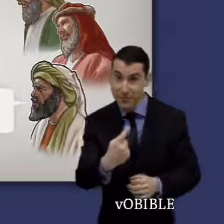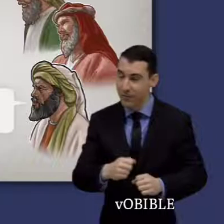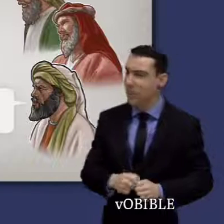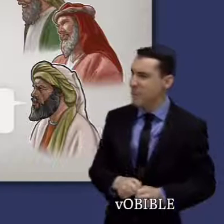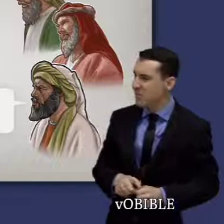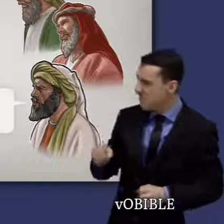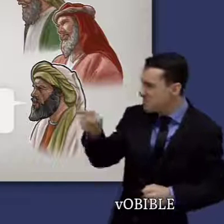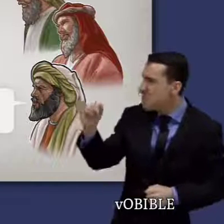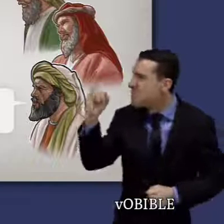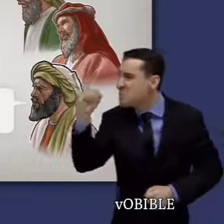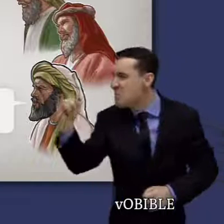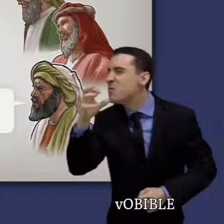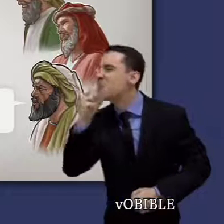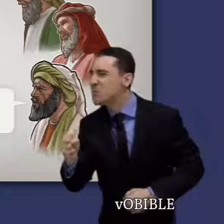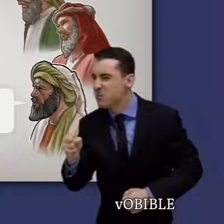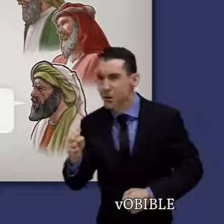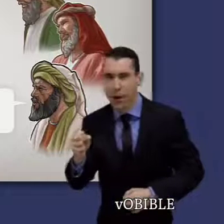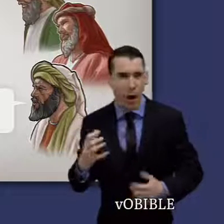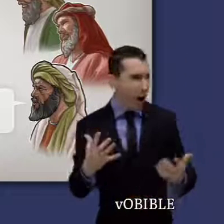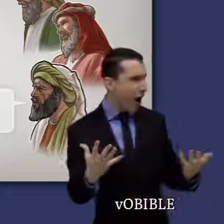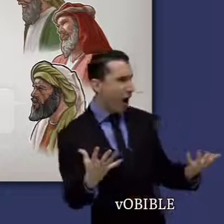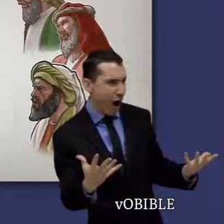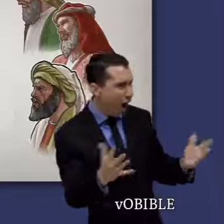Zophar harshly insinuated that Job was wicked.